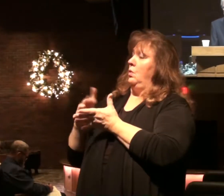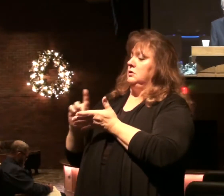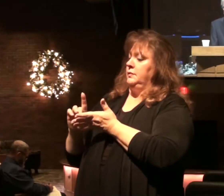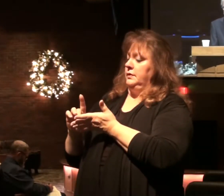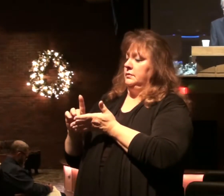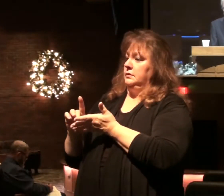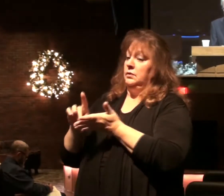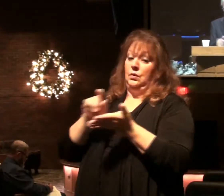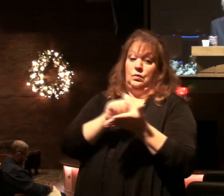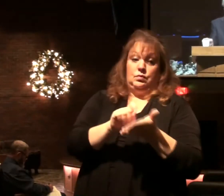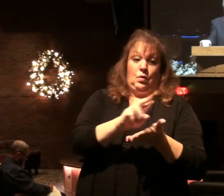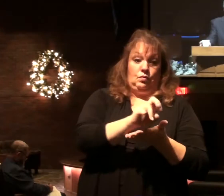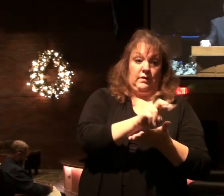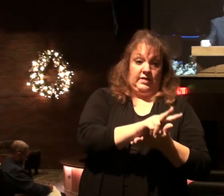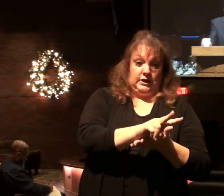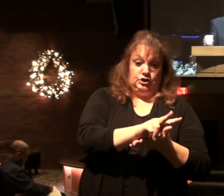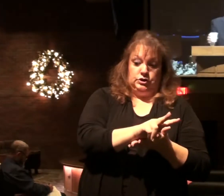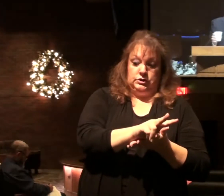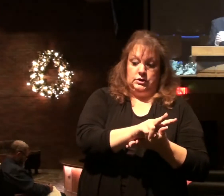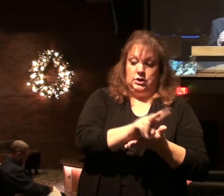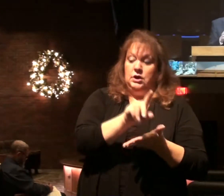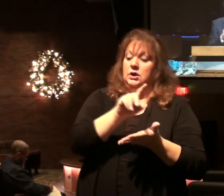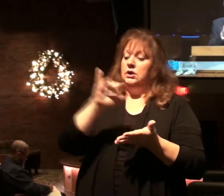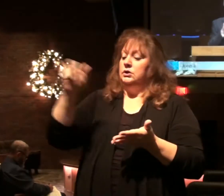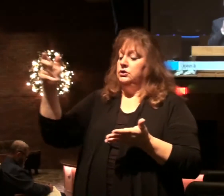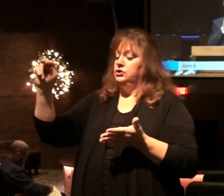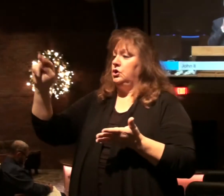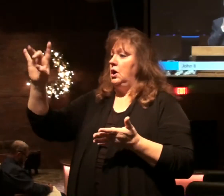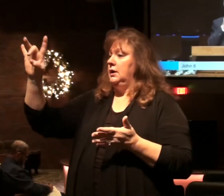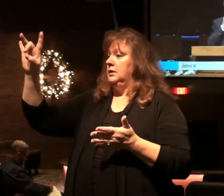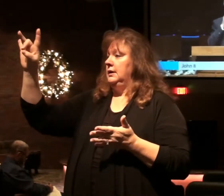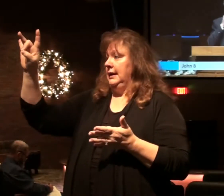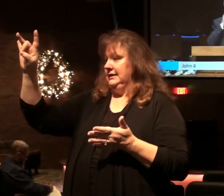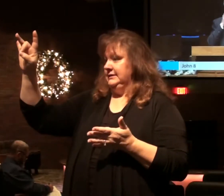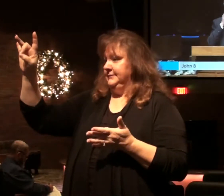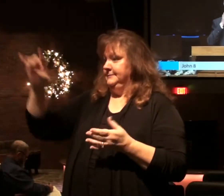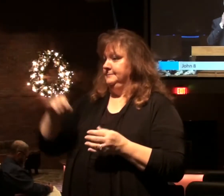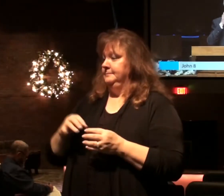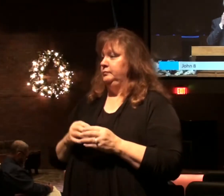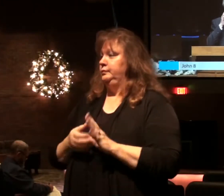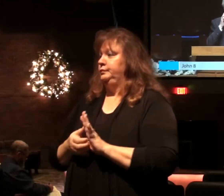Revelation, also wrote this Gospel. John chapter 8.